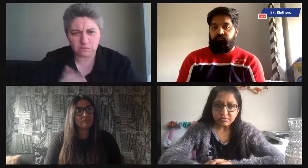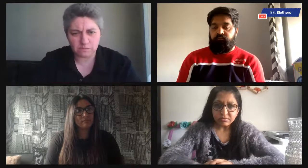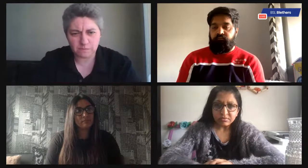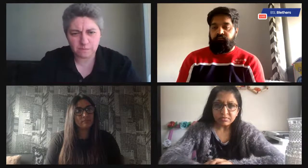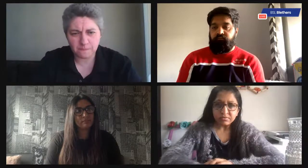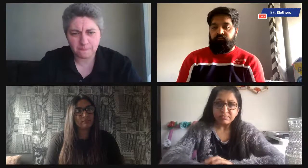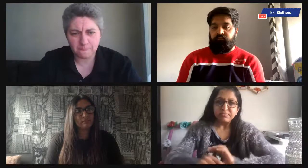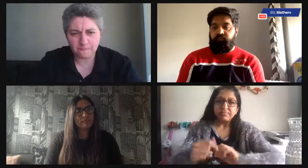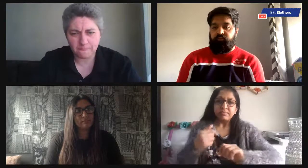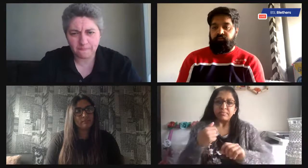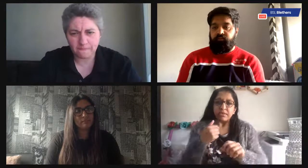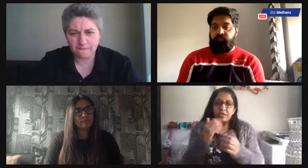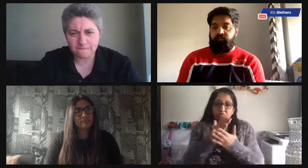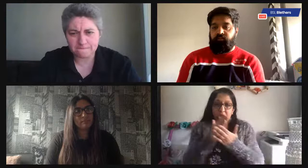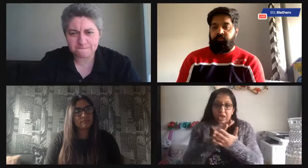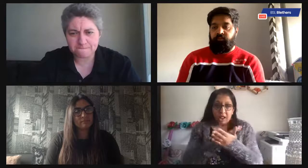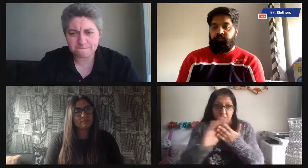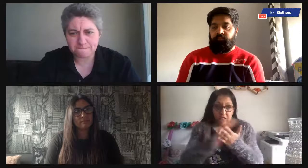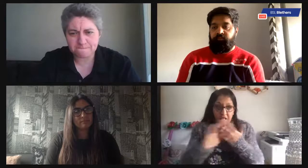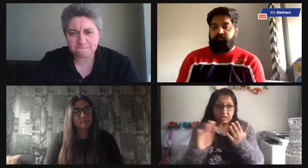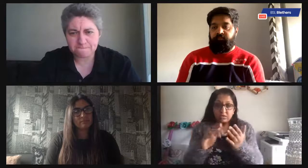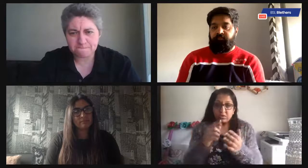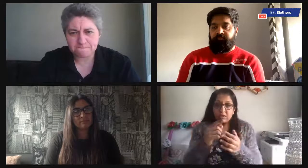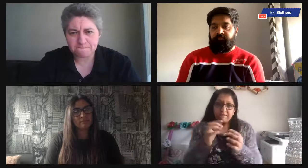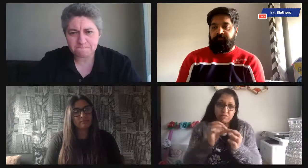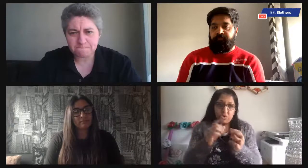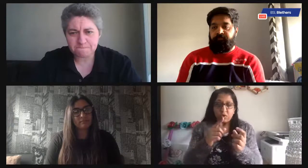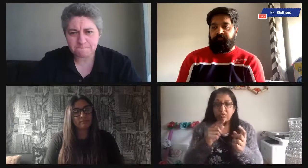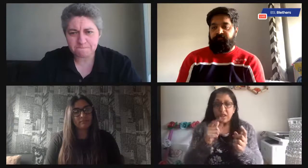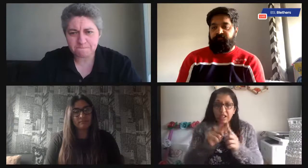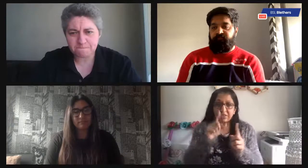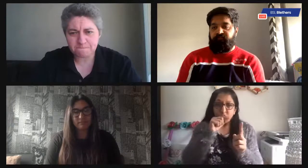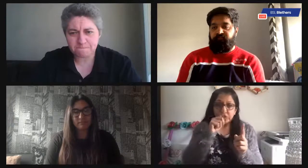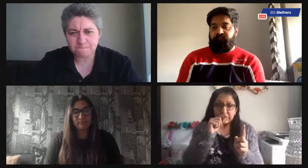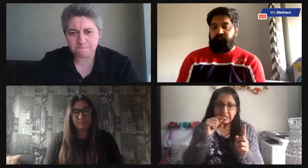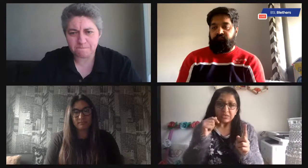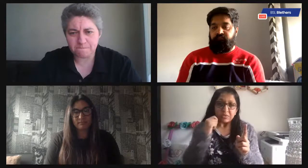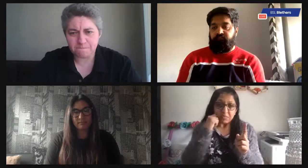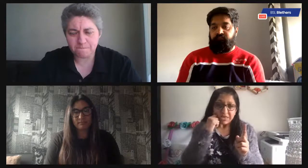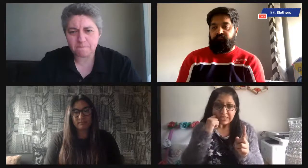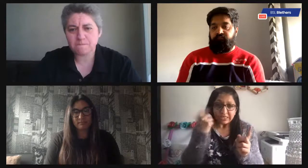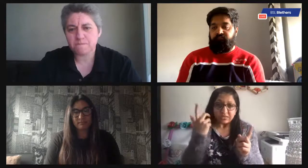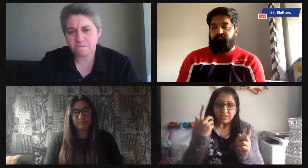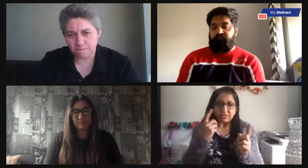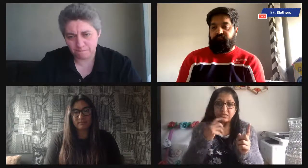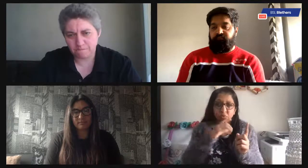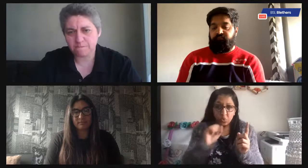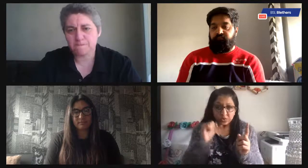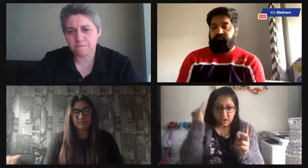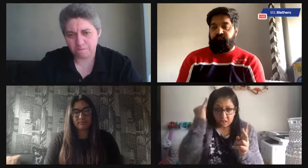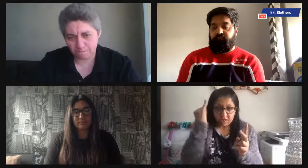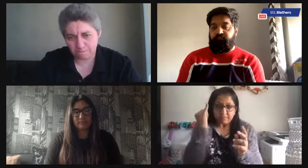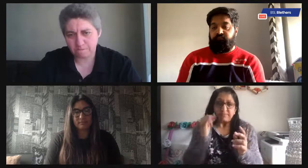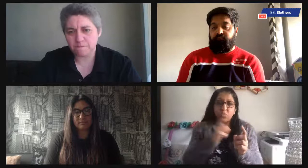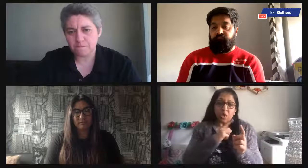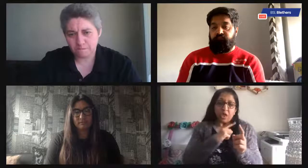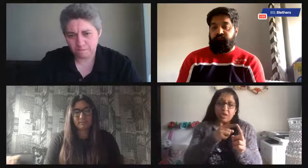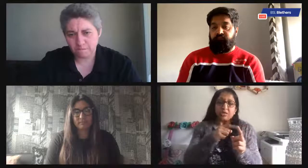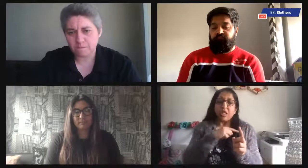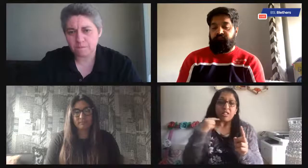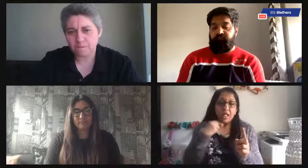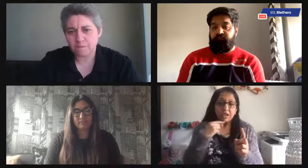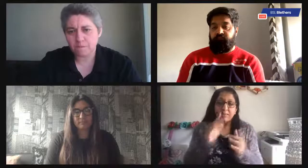vegan. What? How would that work? Well, Avro, halal is really for meats, things like